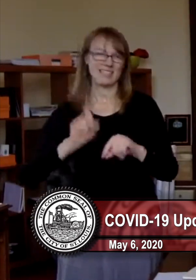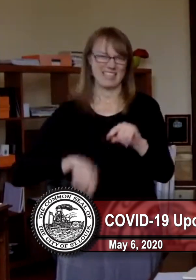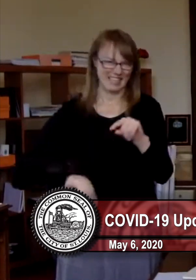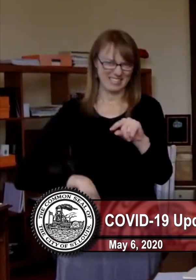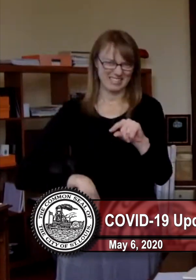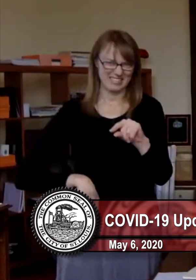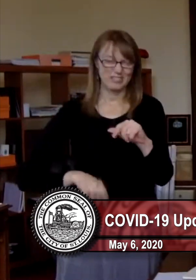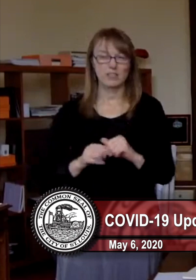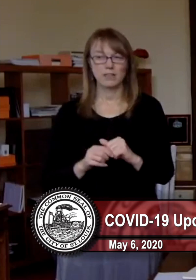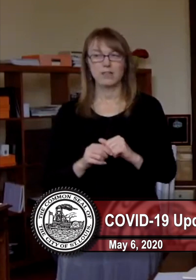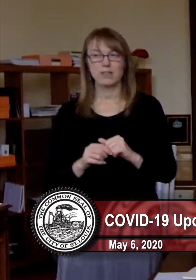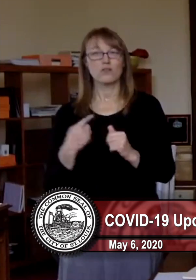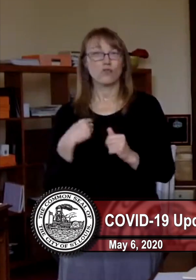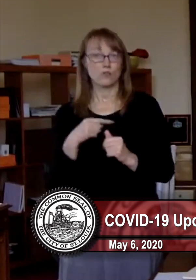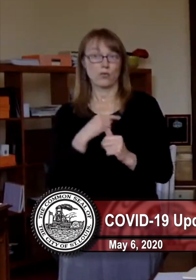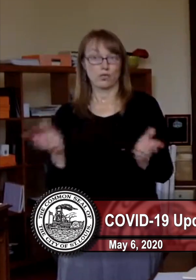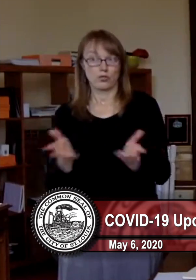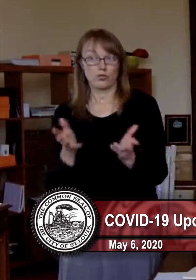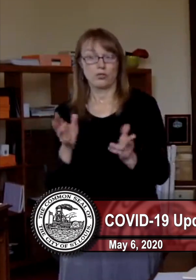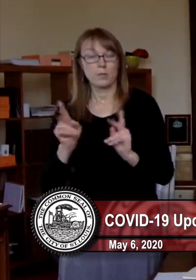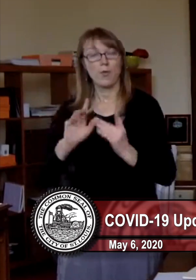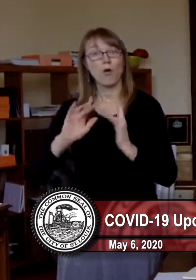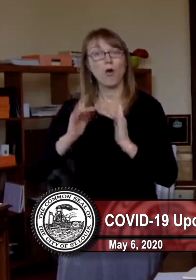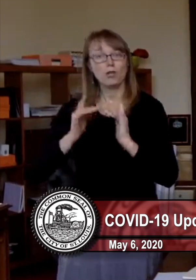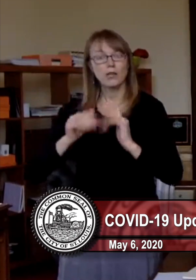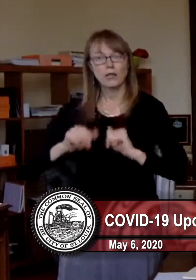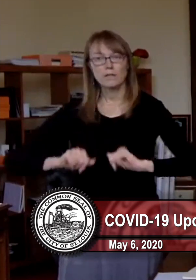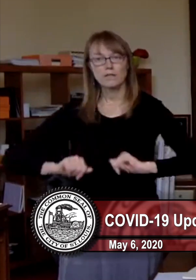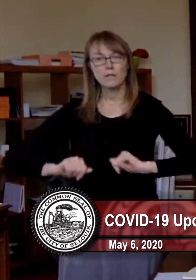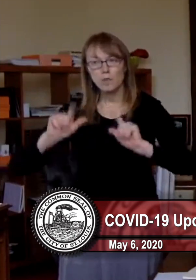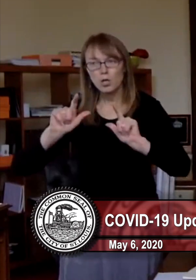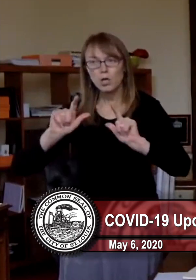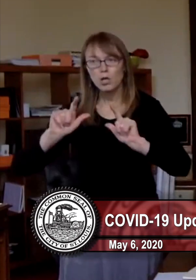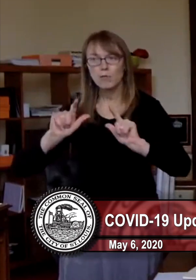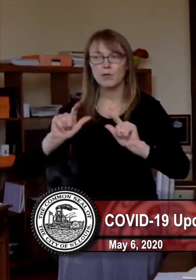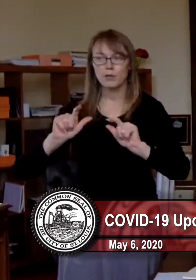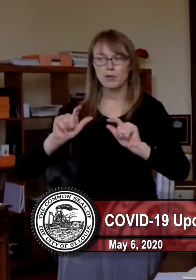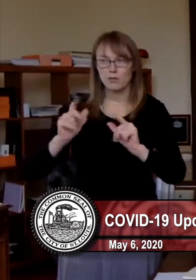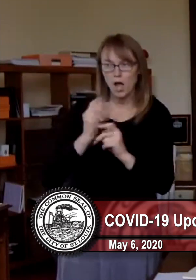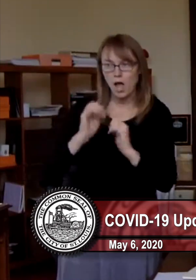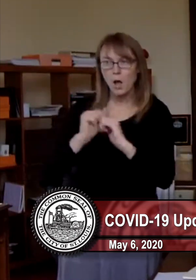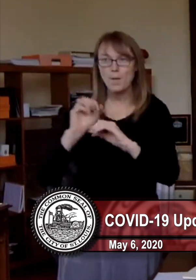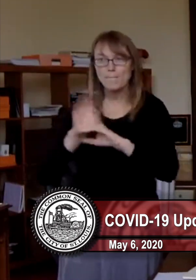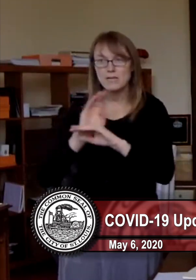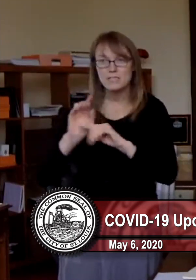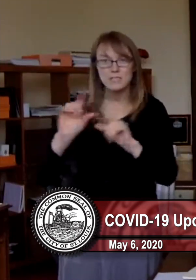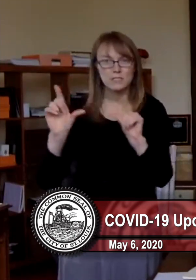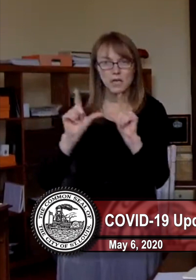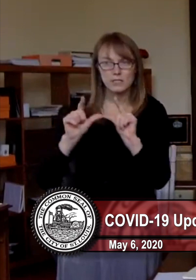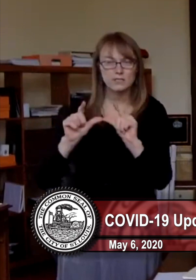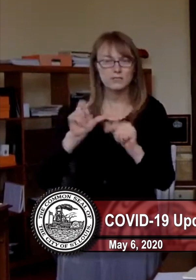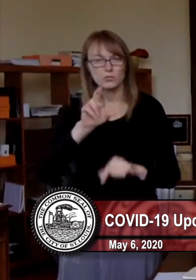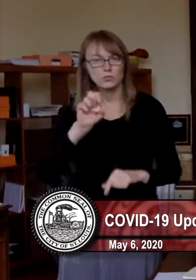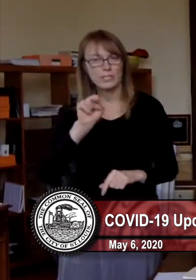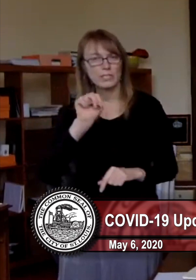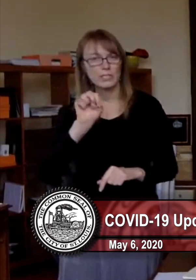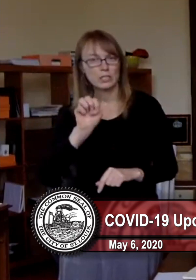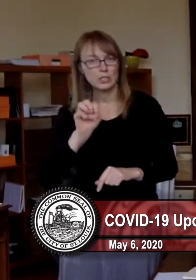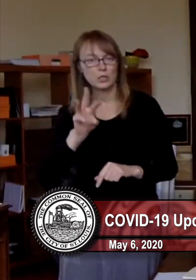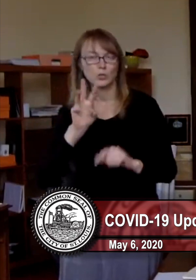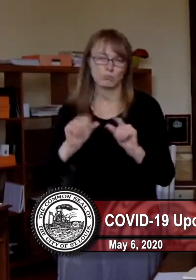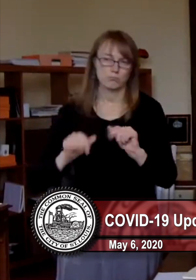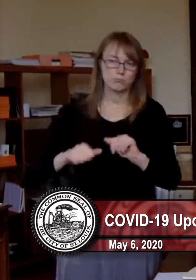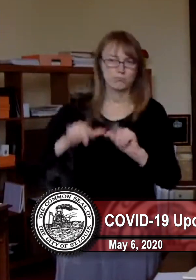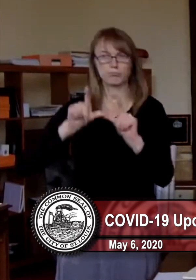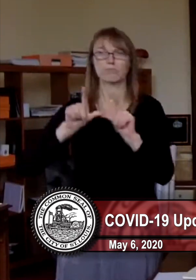for example, online. You can do it online. You can do it on your phone. Renew your business license online. You really don't